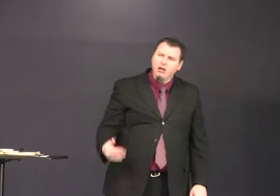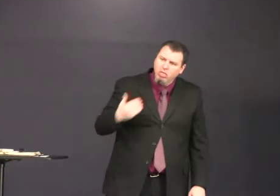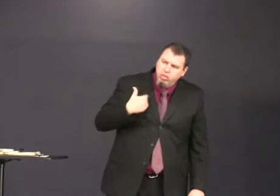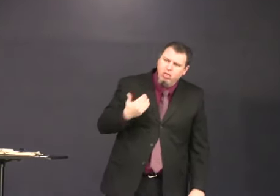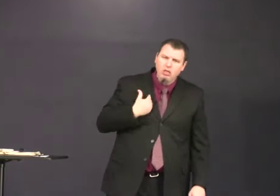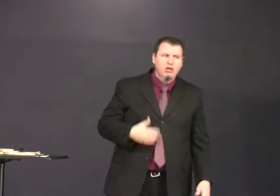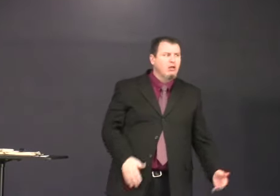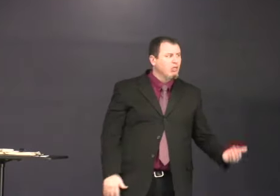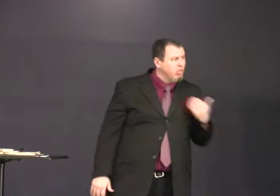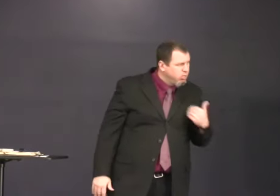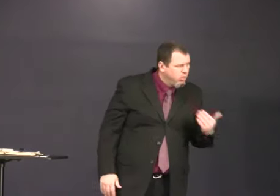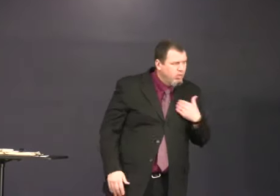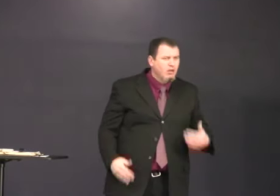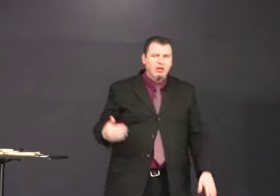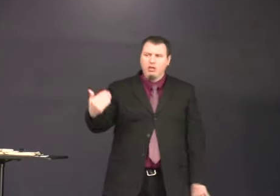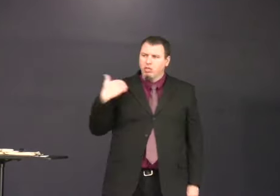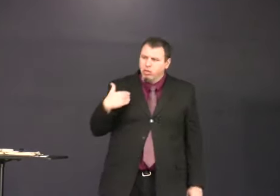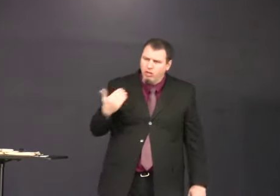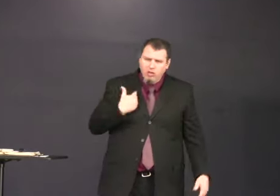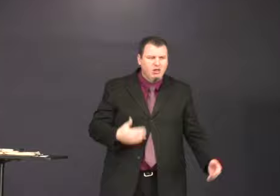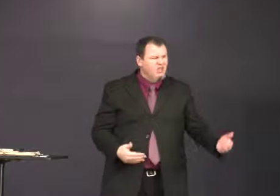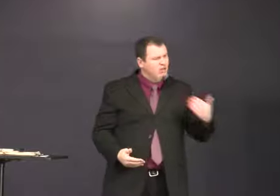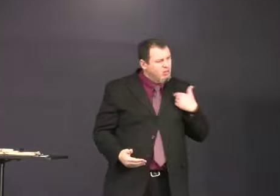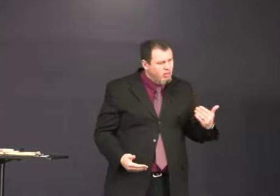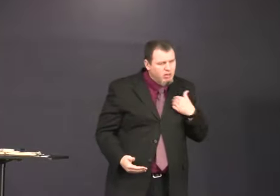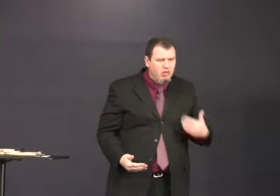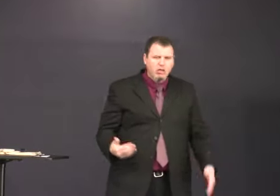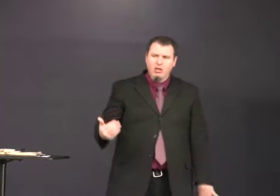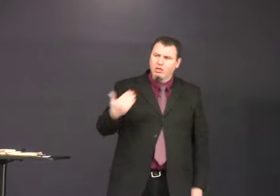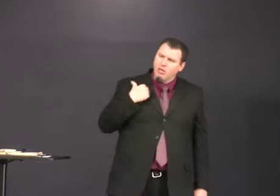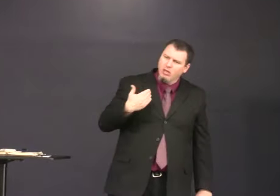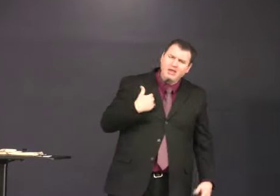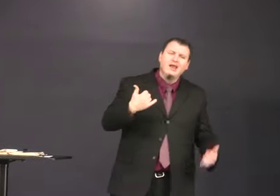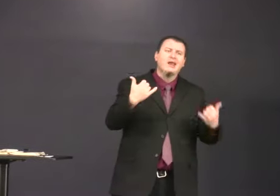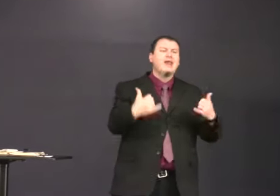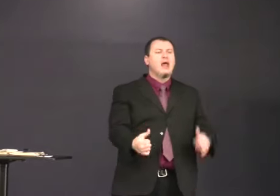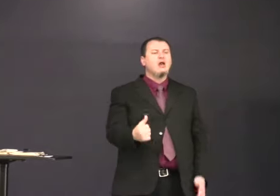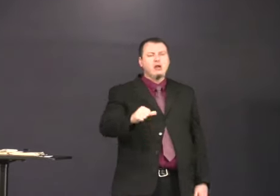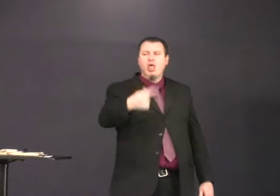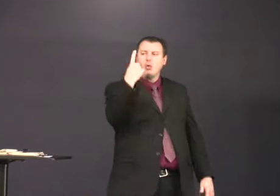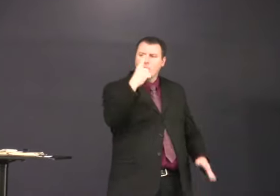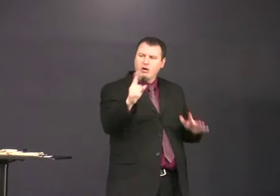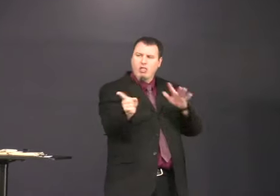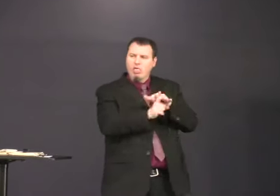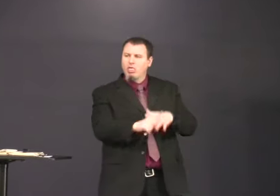Sure, Nehemiah was just so annoyed and frustrated by people coming to him saying that